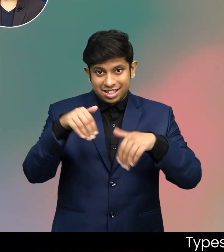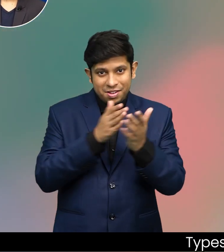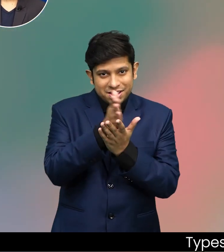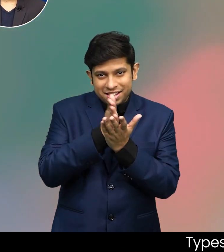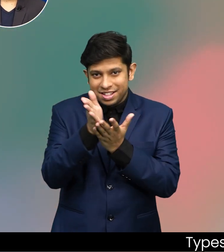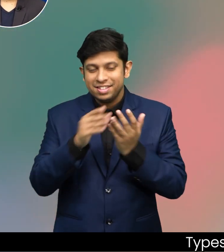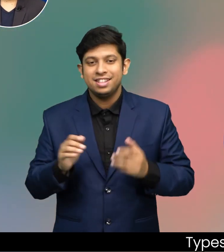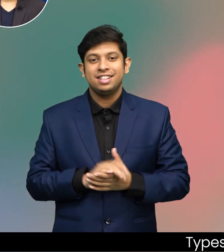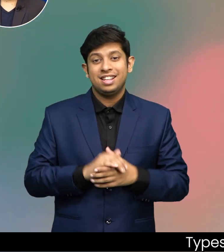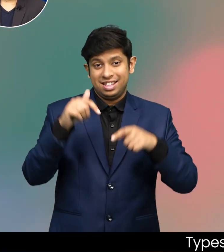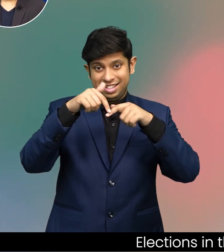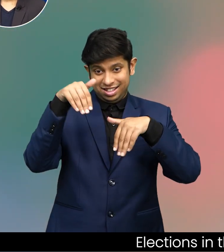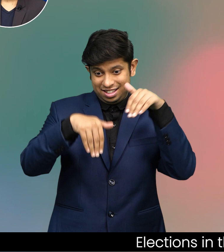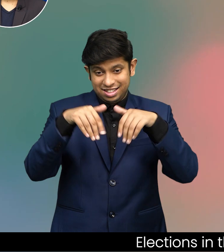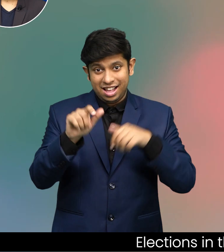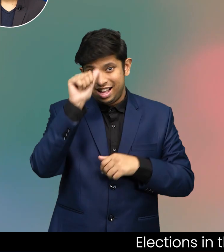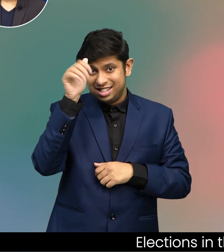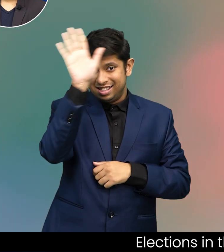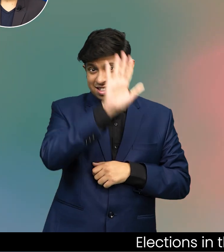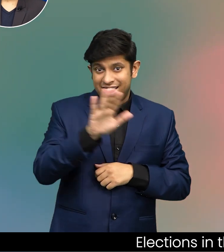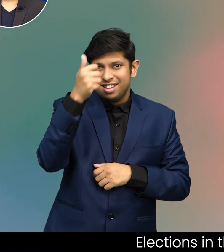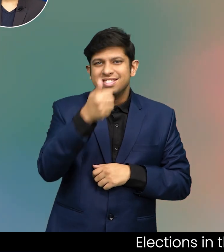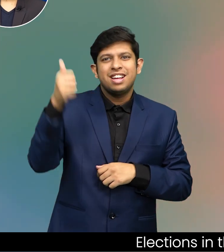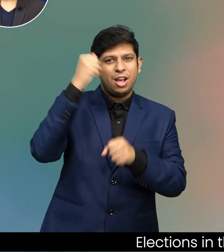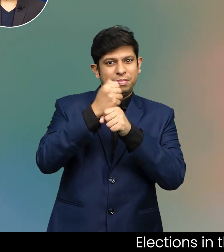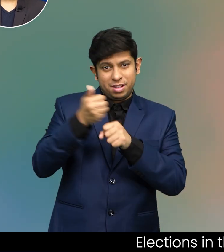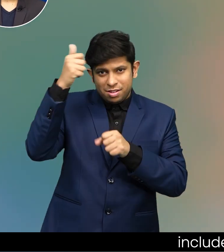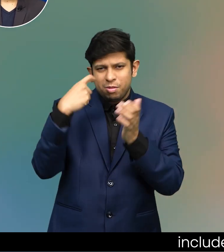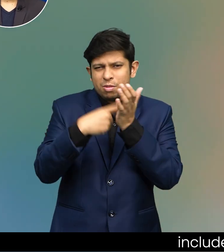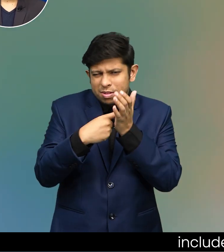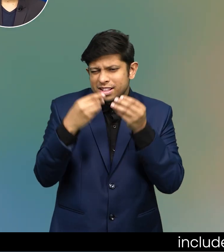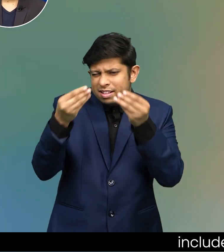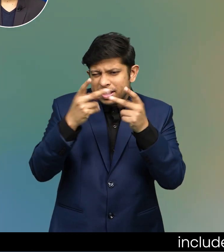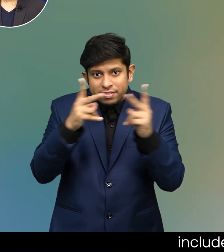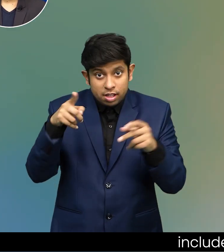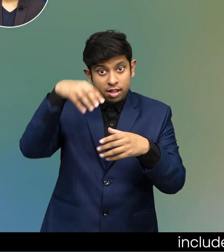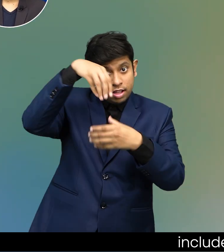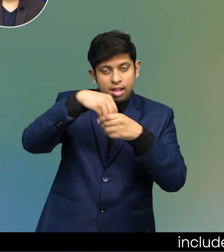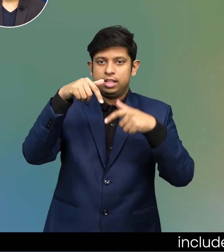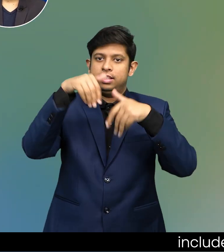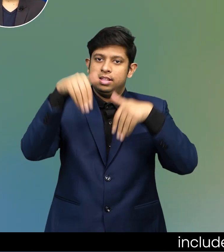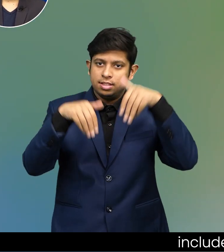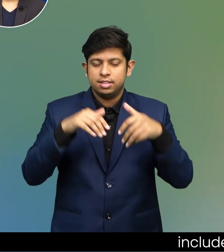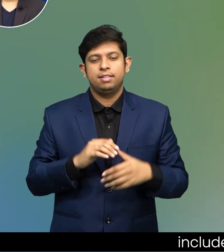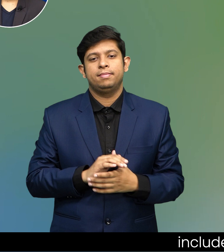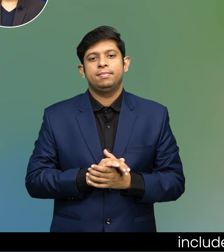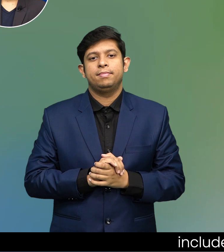Types of elections. Elections in the Republic of India include elections for